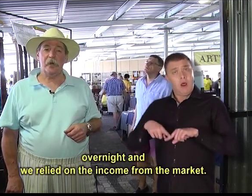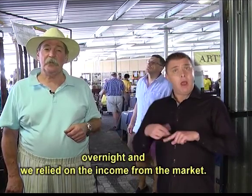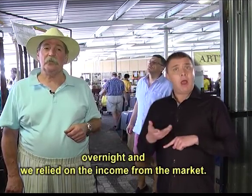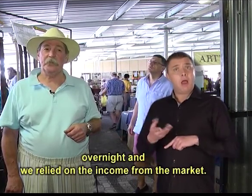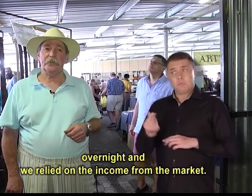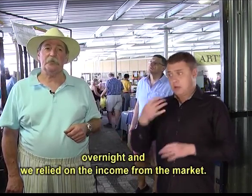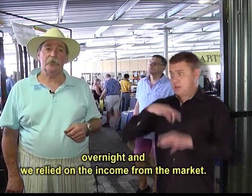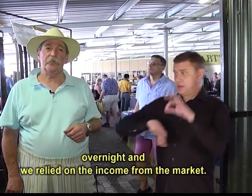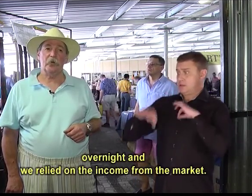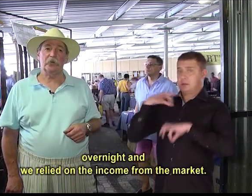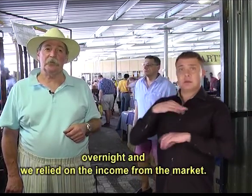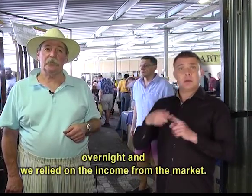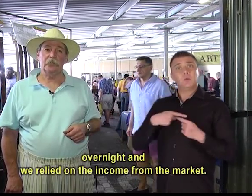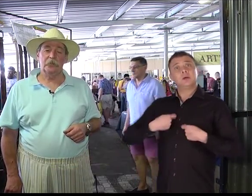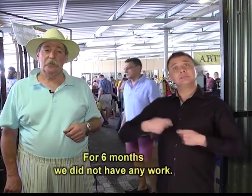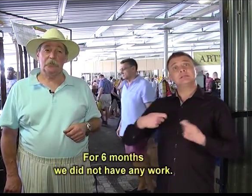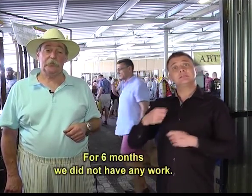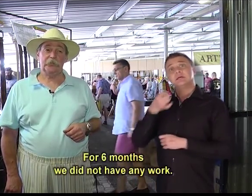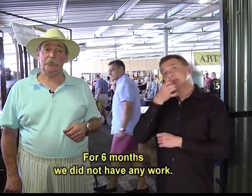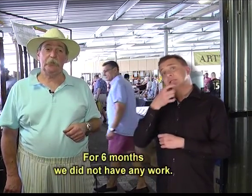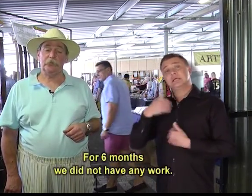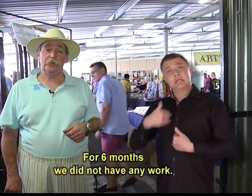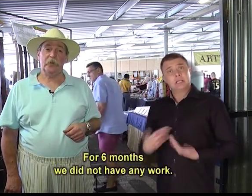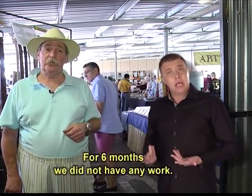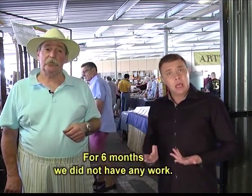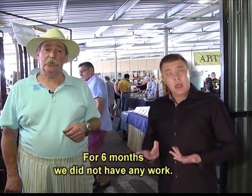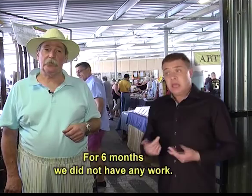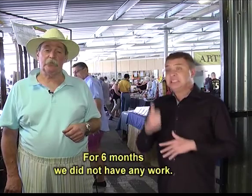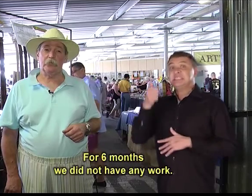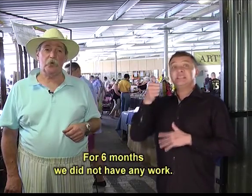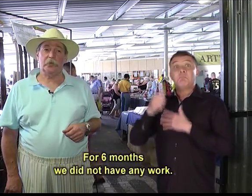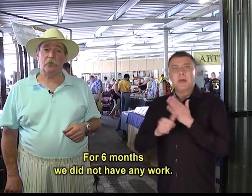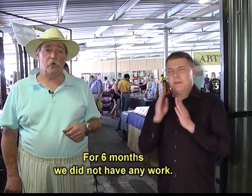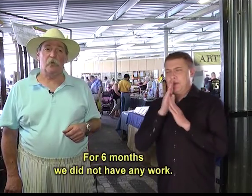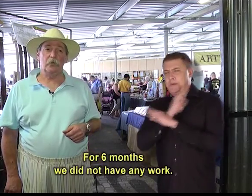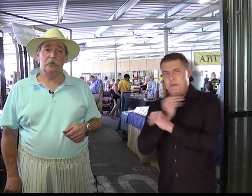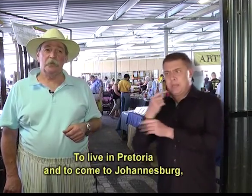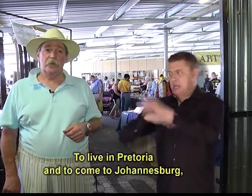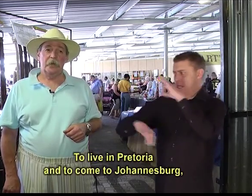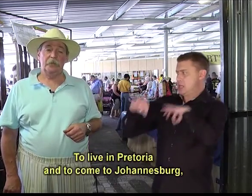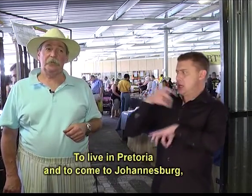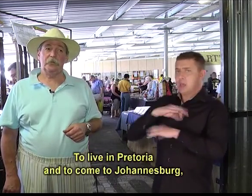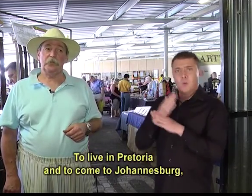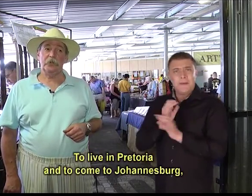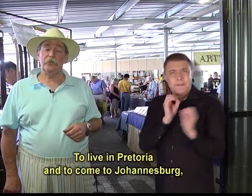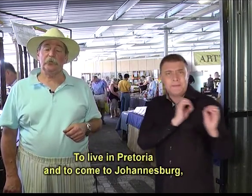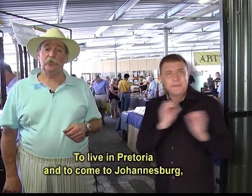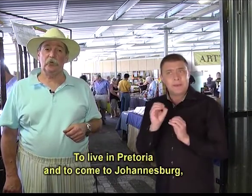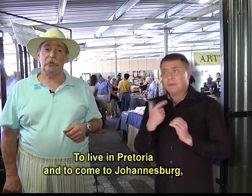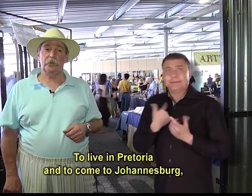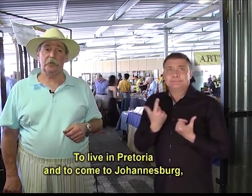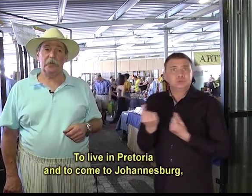we relied on the income of the market. So for 6 months we didn't have work at all, and we live